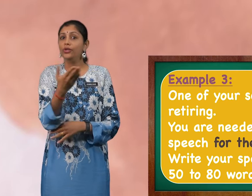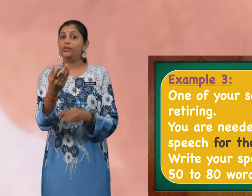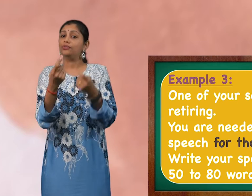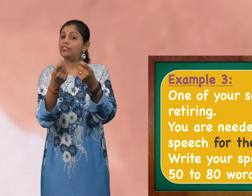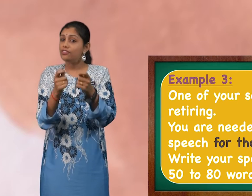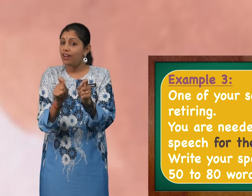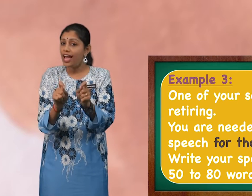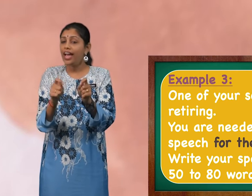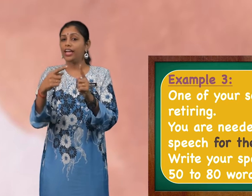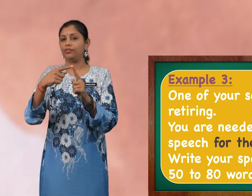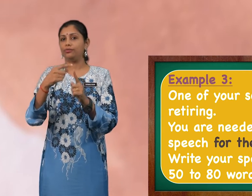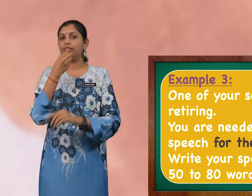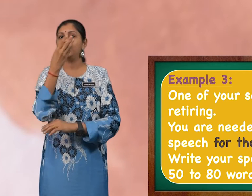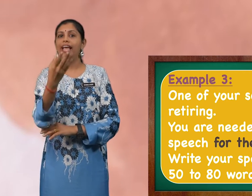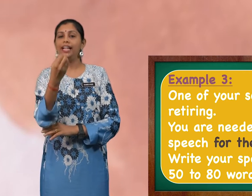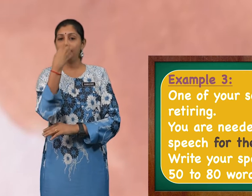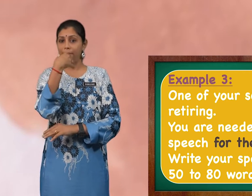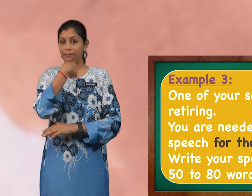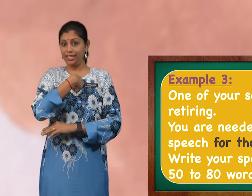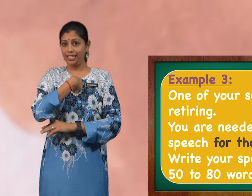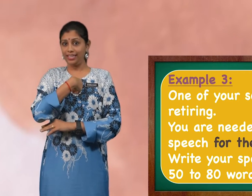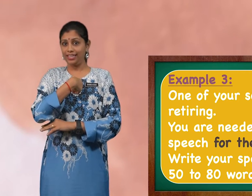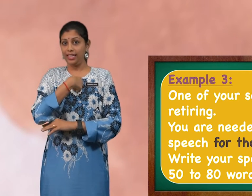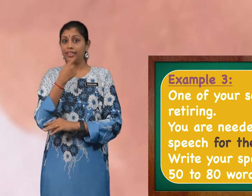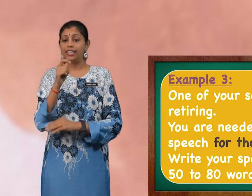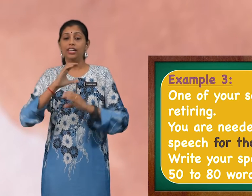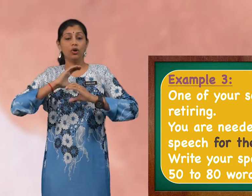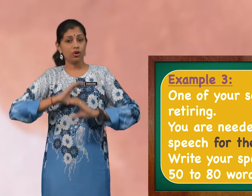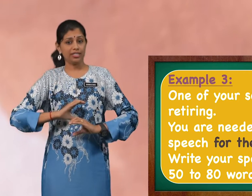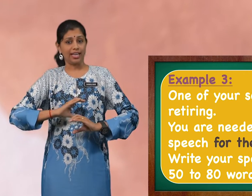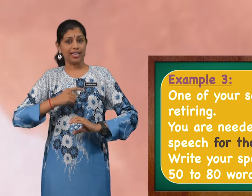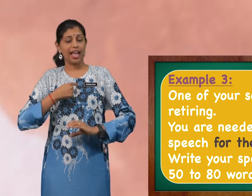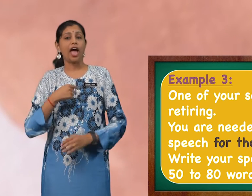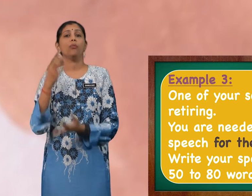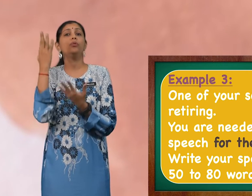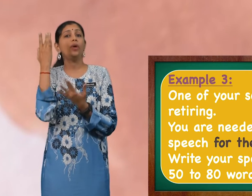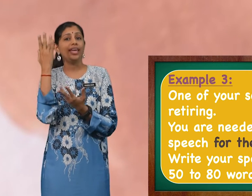you try to tell me the content. I will wait.